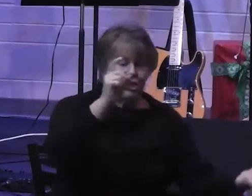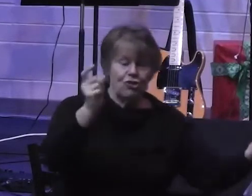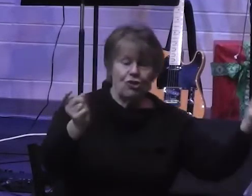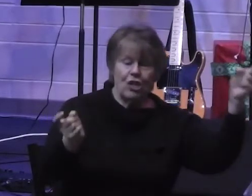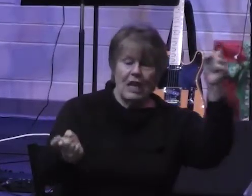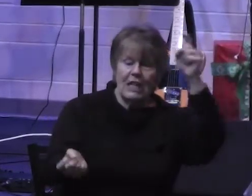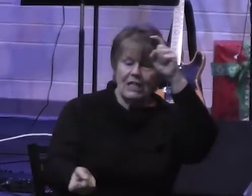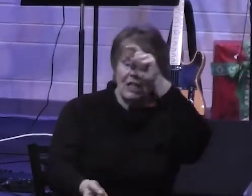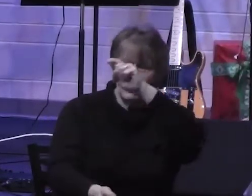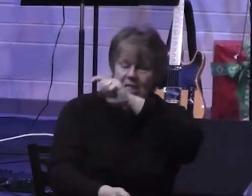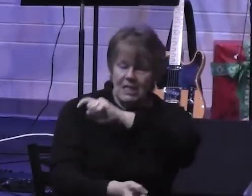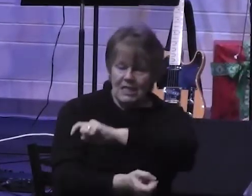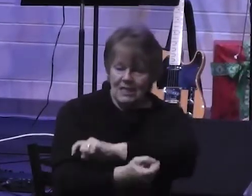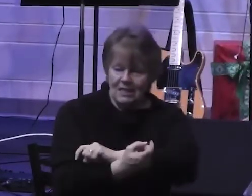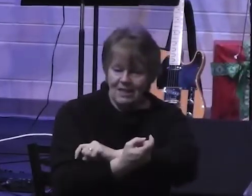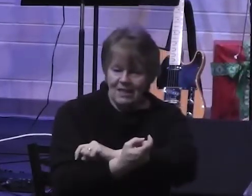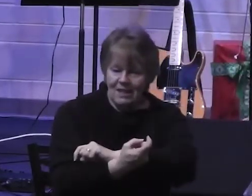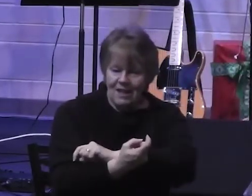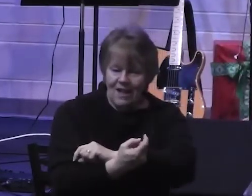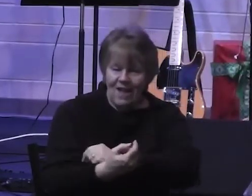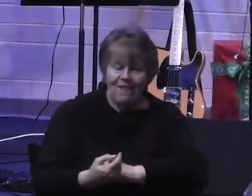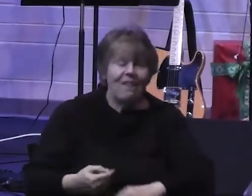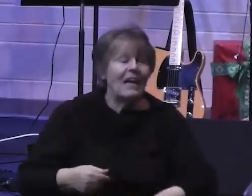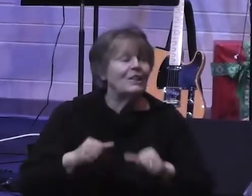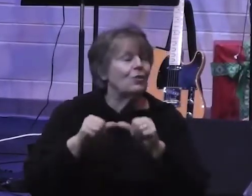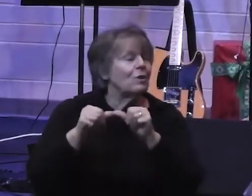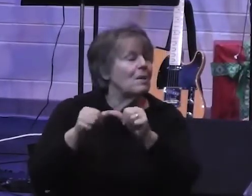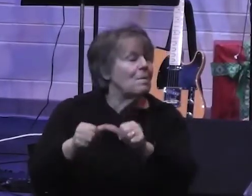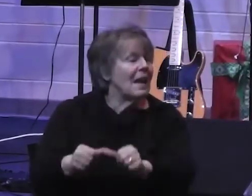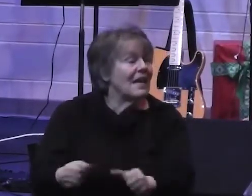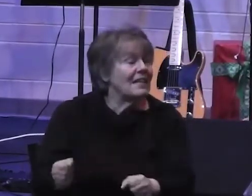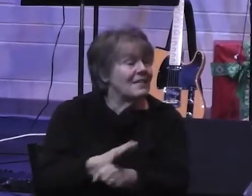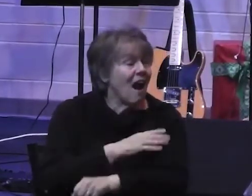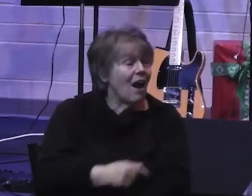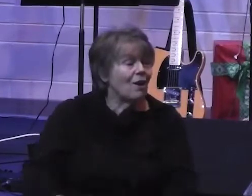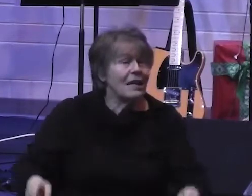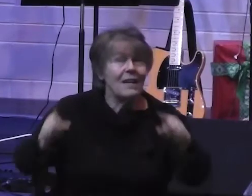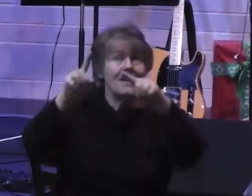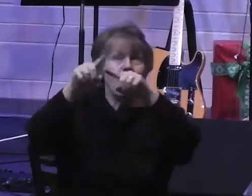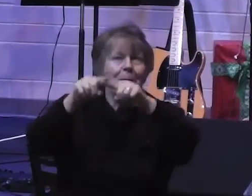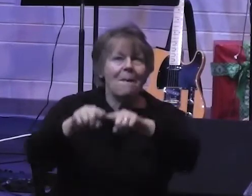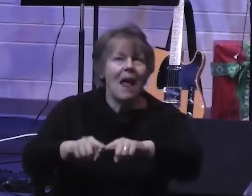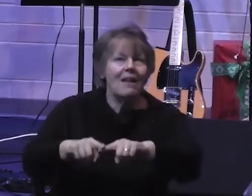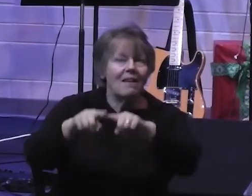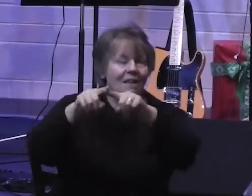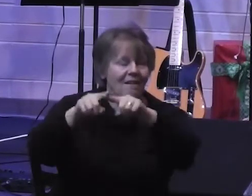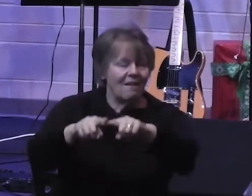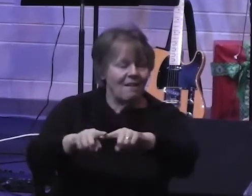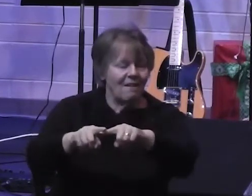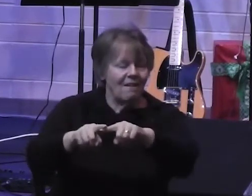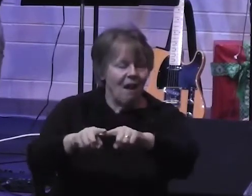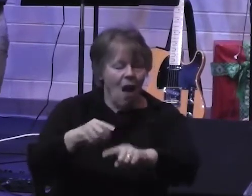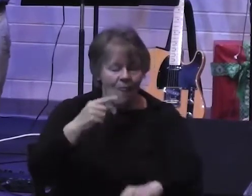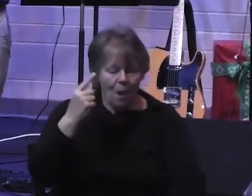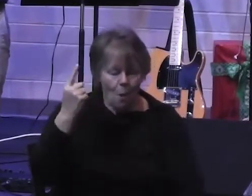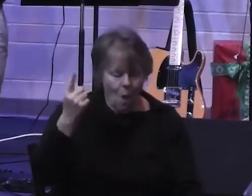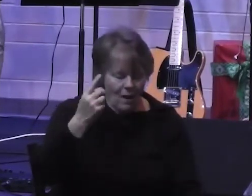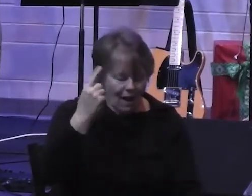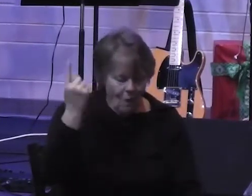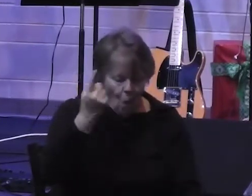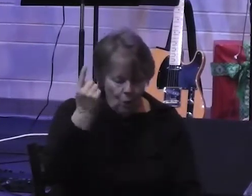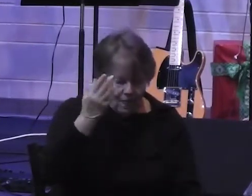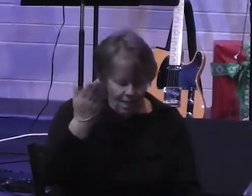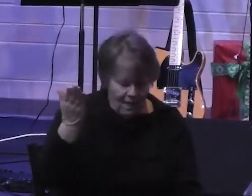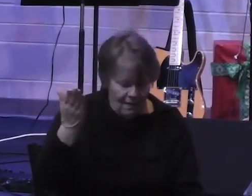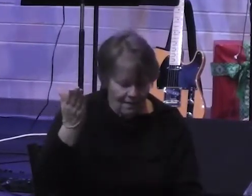remaining entirely dependent on the one and only thing. And the